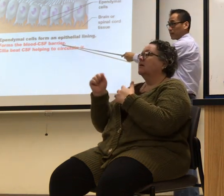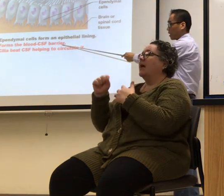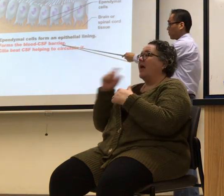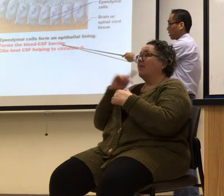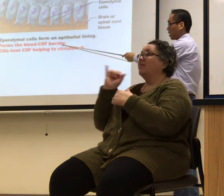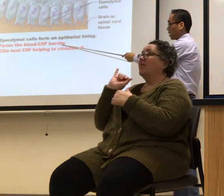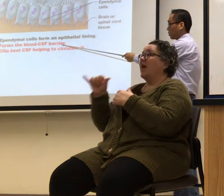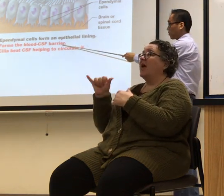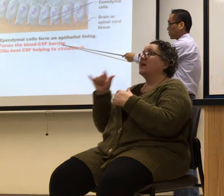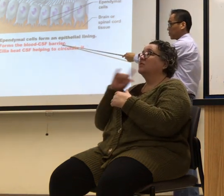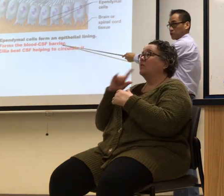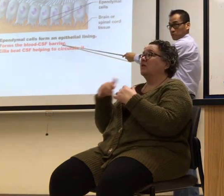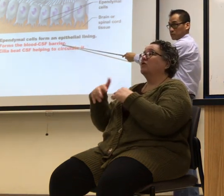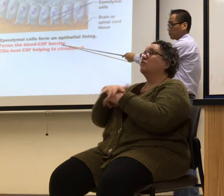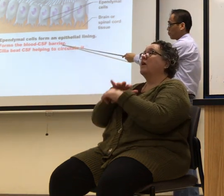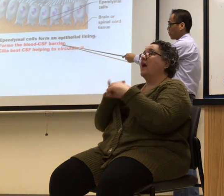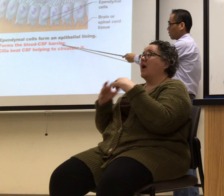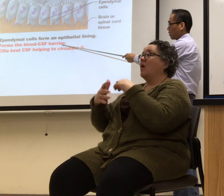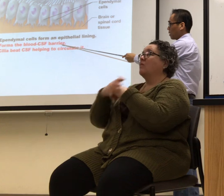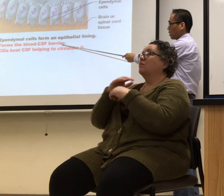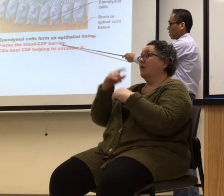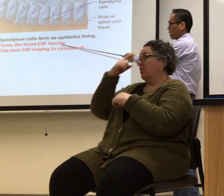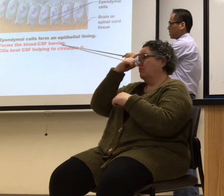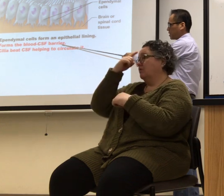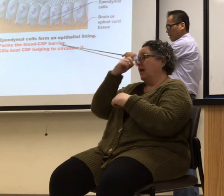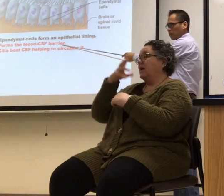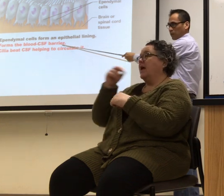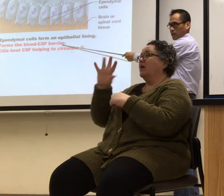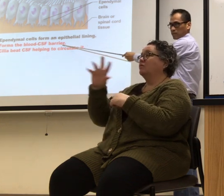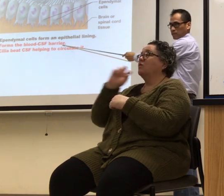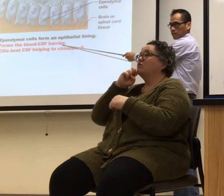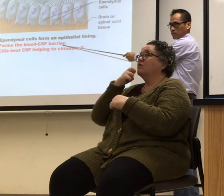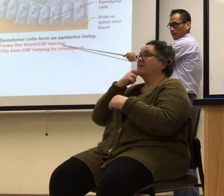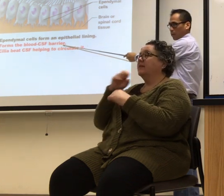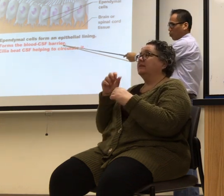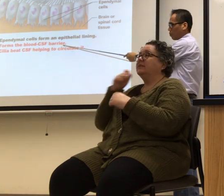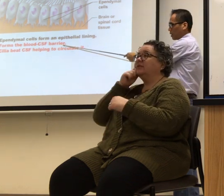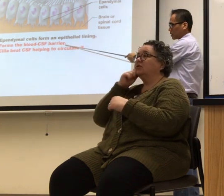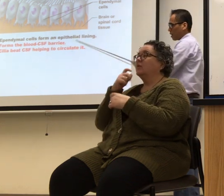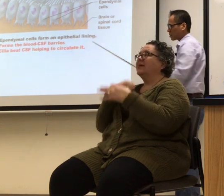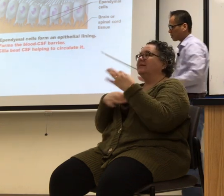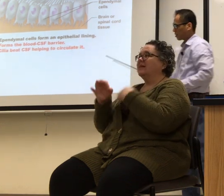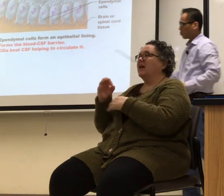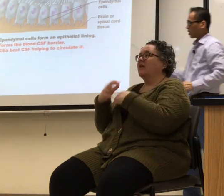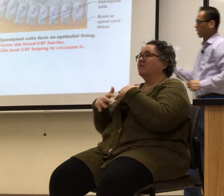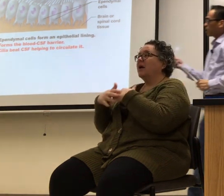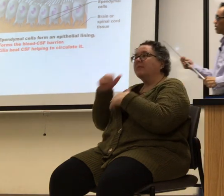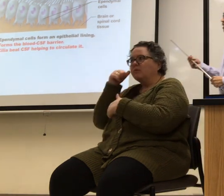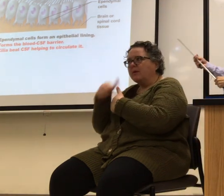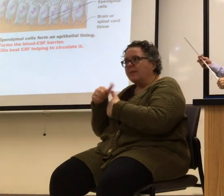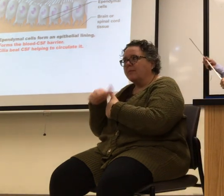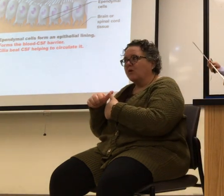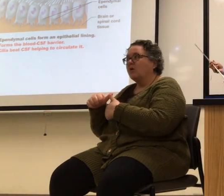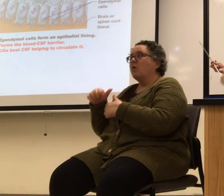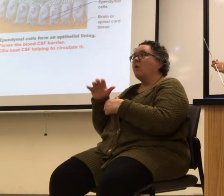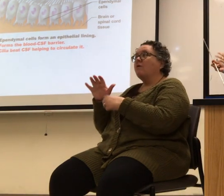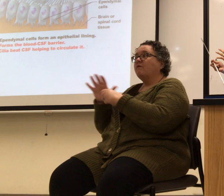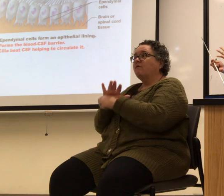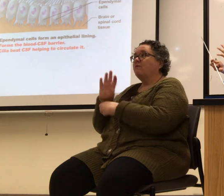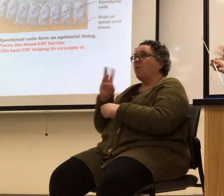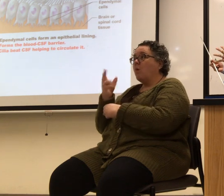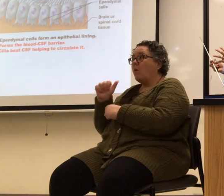the brain and the nervous tissues instead of blood. Because remember, whole blood is toxic to the brain. And so the